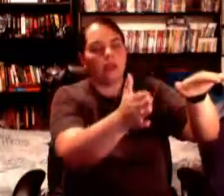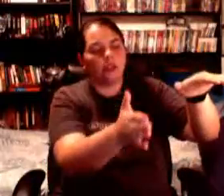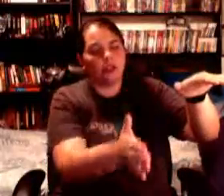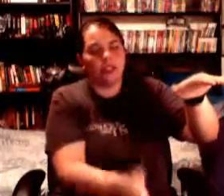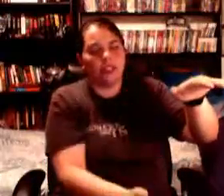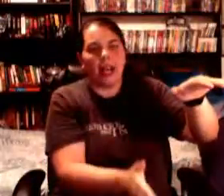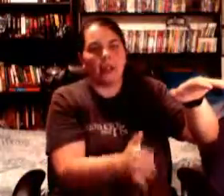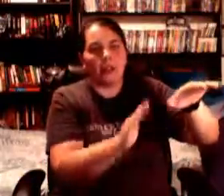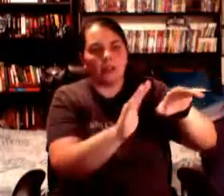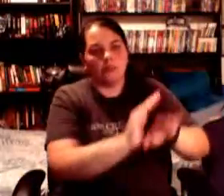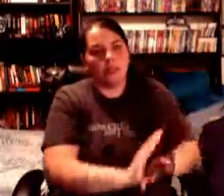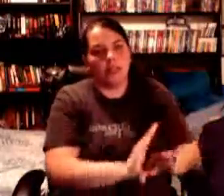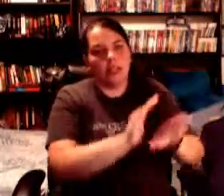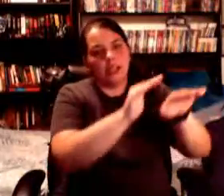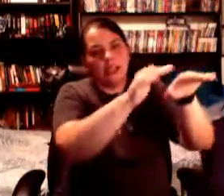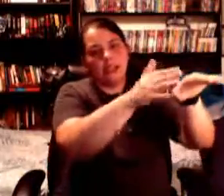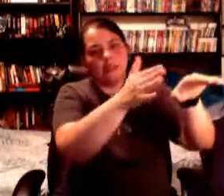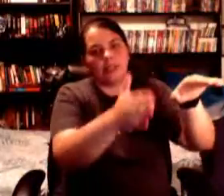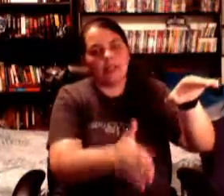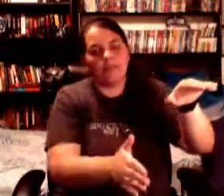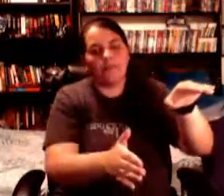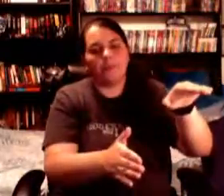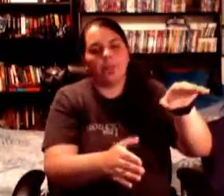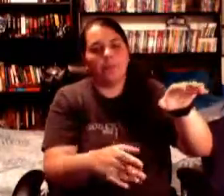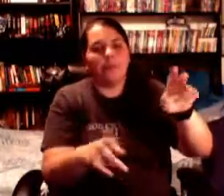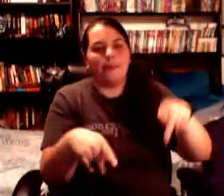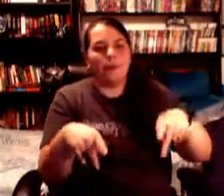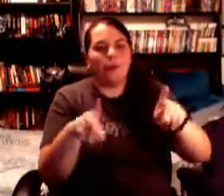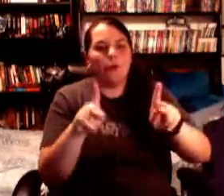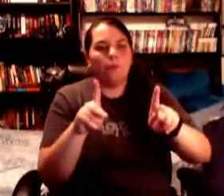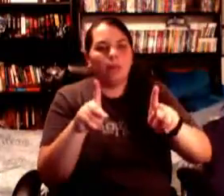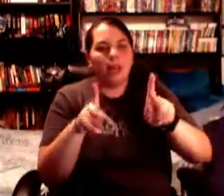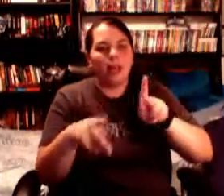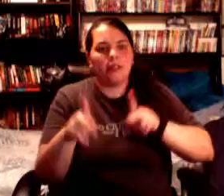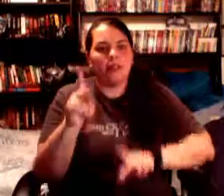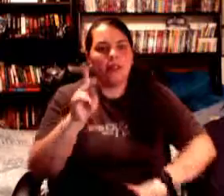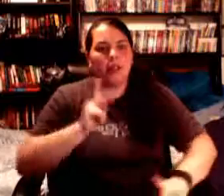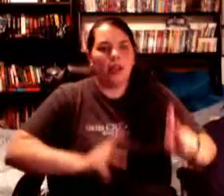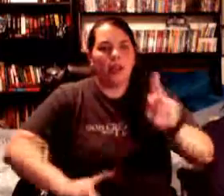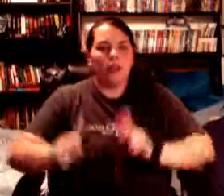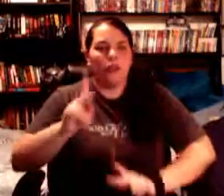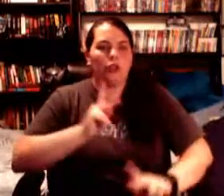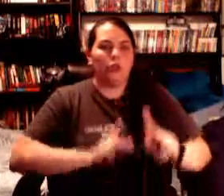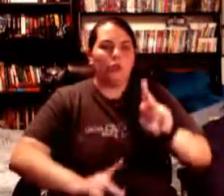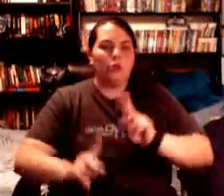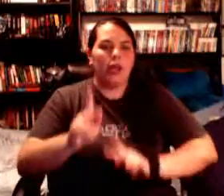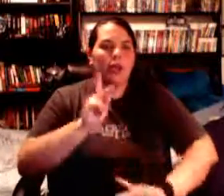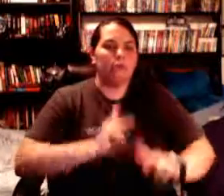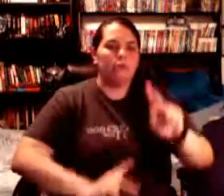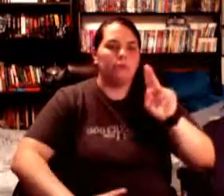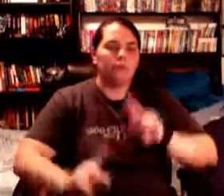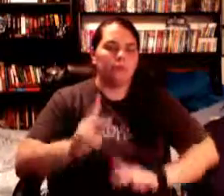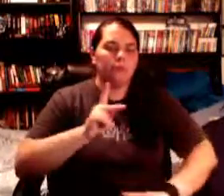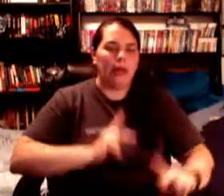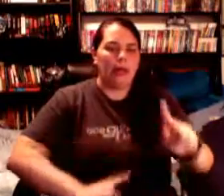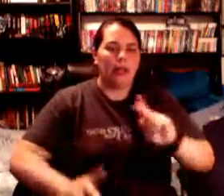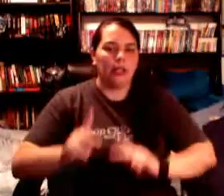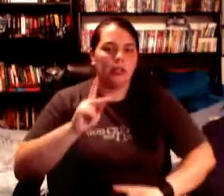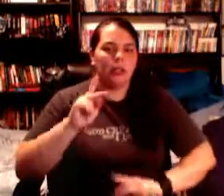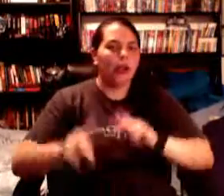then you're going to show the side of the heel. Heel, side. People, P hand, you're going to rotate them back, or